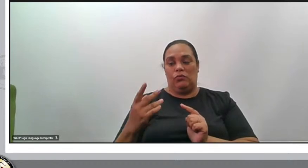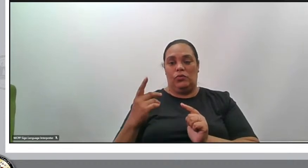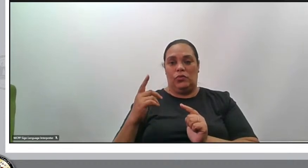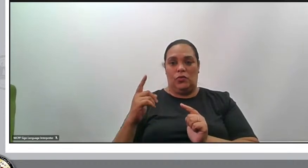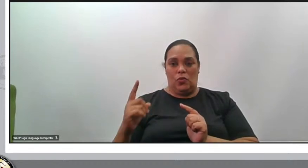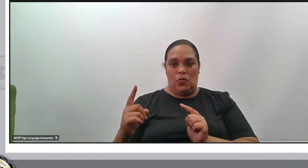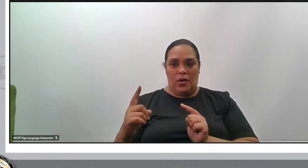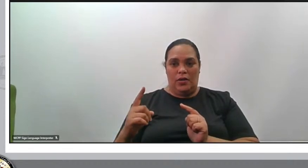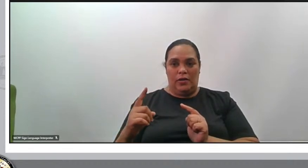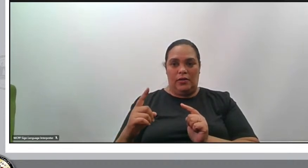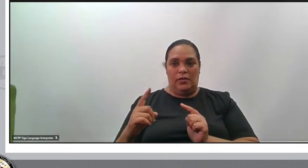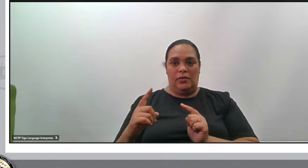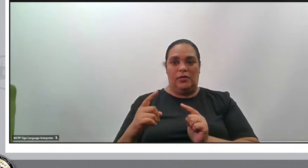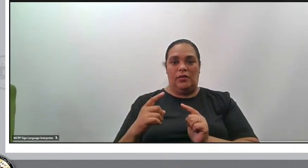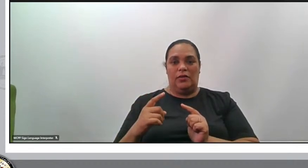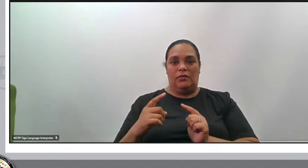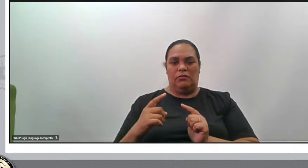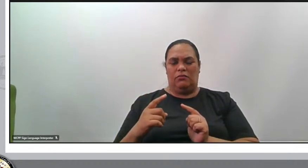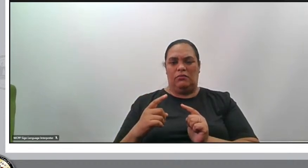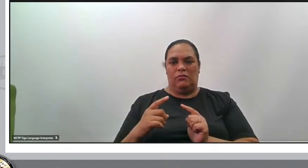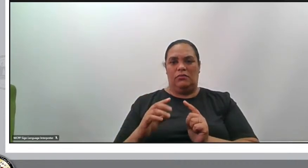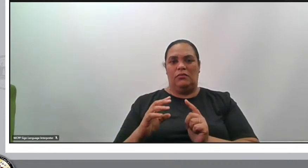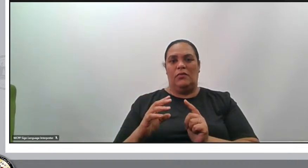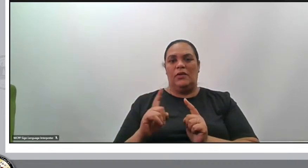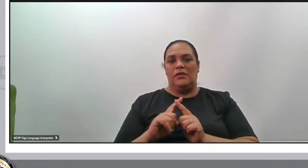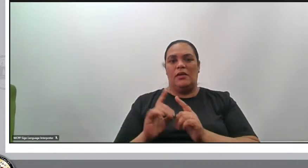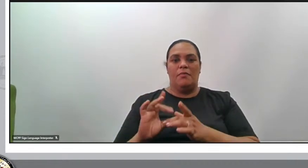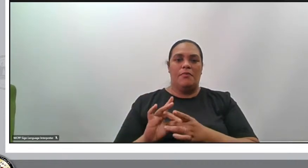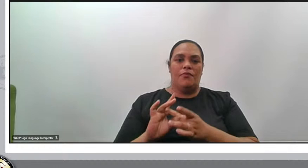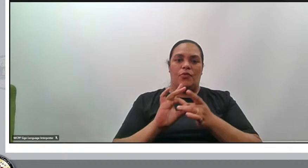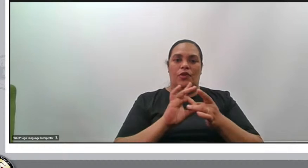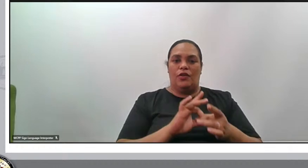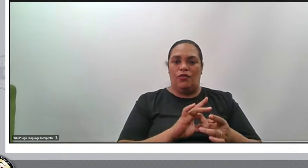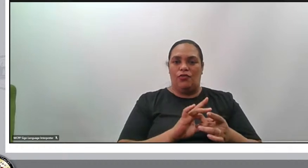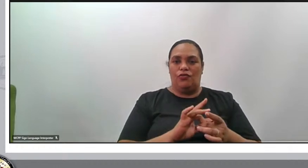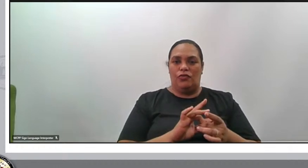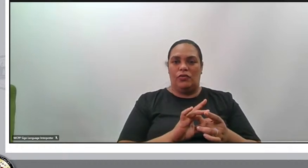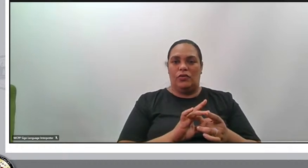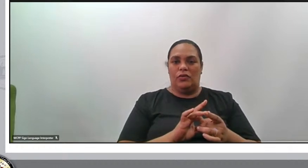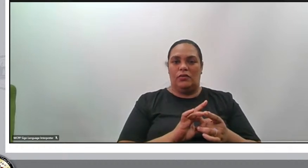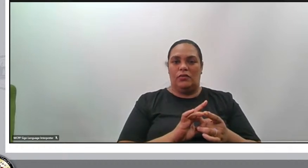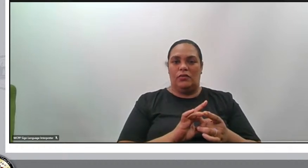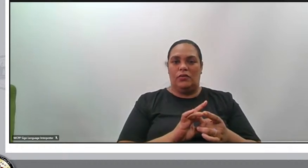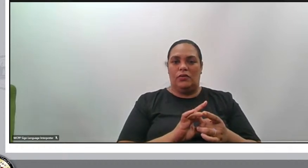2022 one. Two, Chair, in relation to